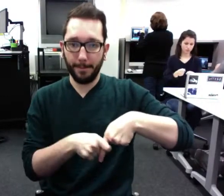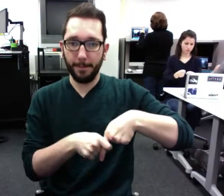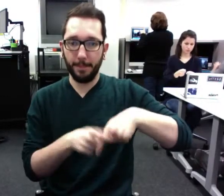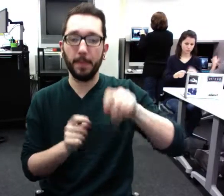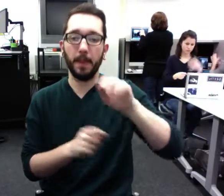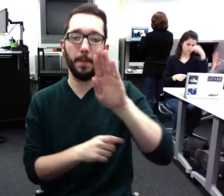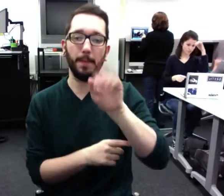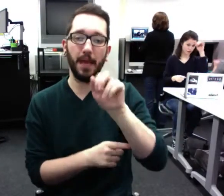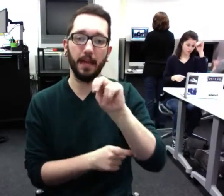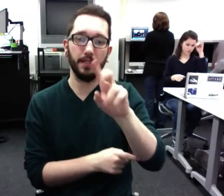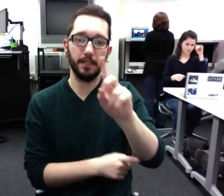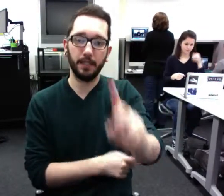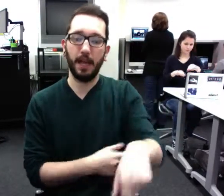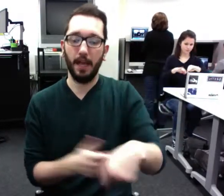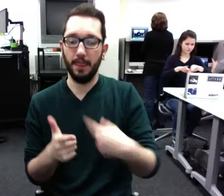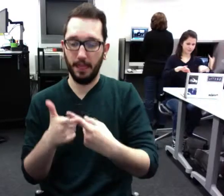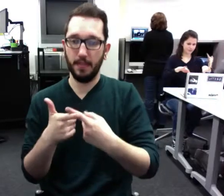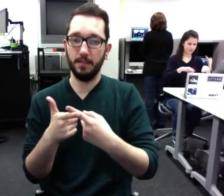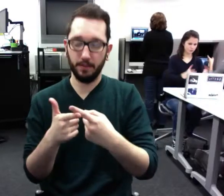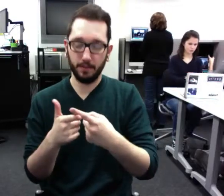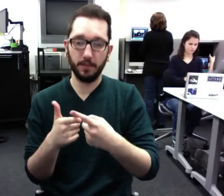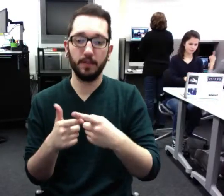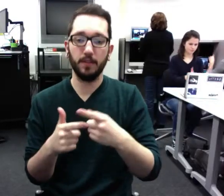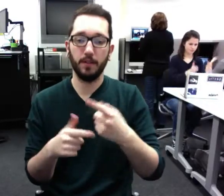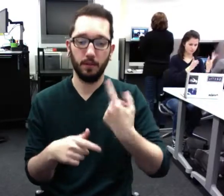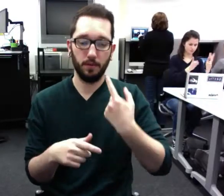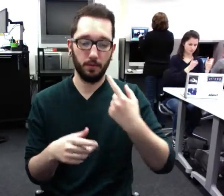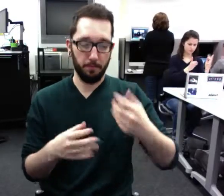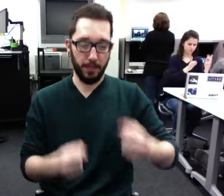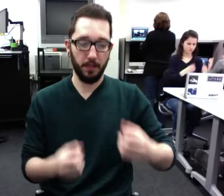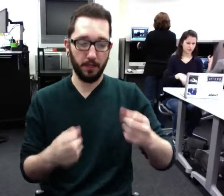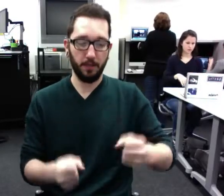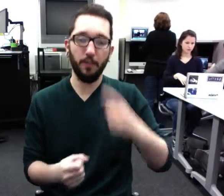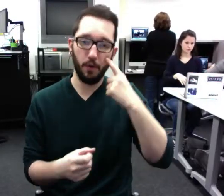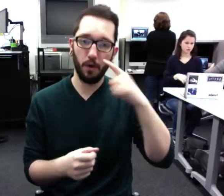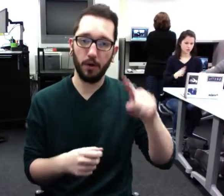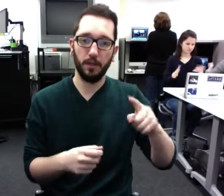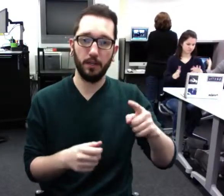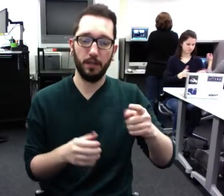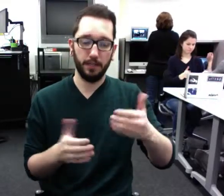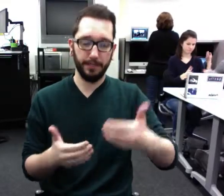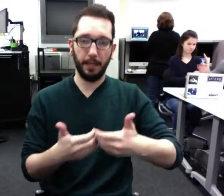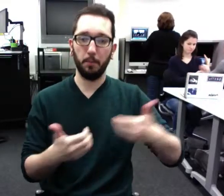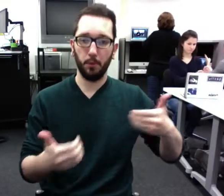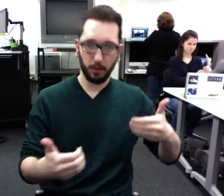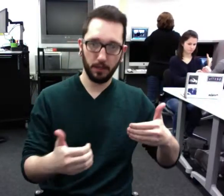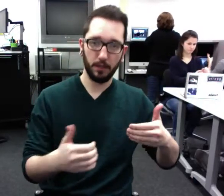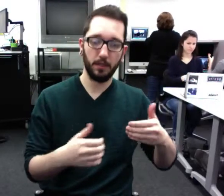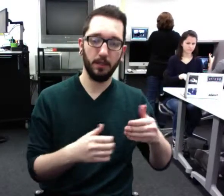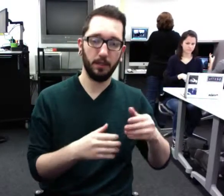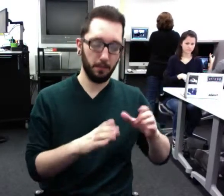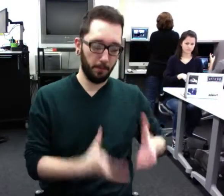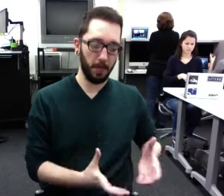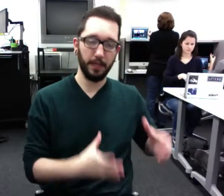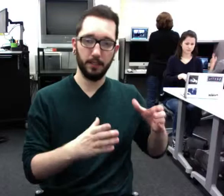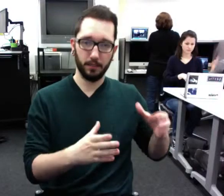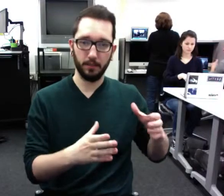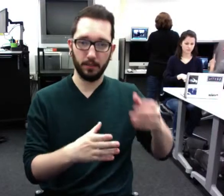it's immediately discarded. It's not used for any purpose. It's just waste milk. But then you have a withhold time because we have to make sure that there's